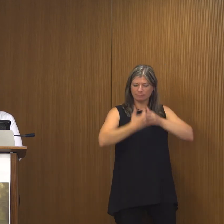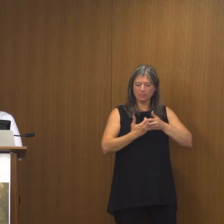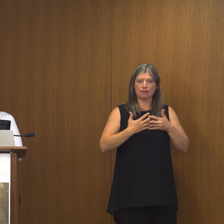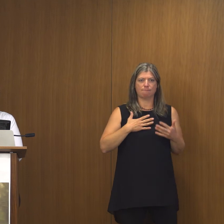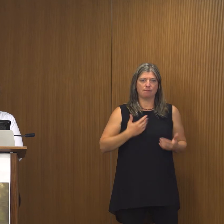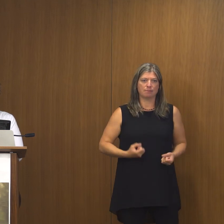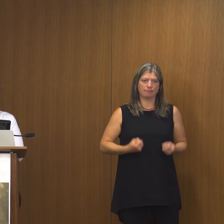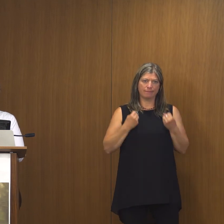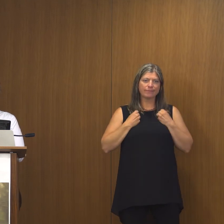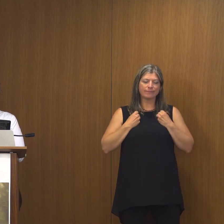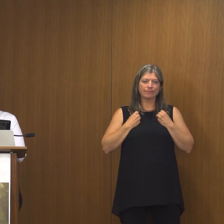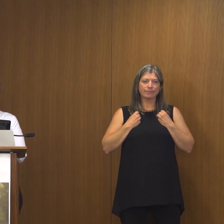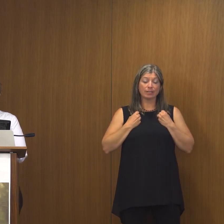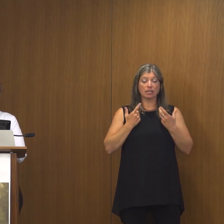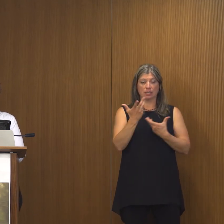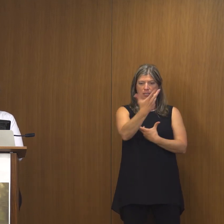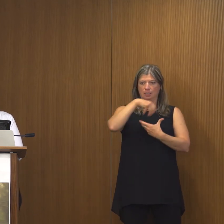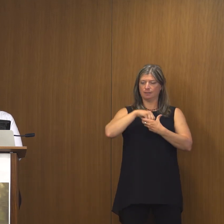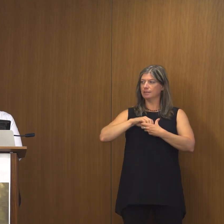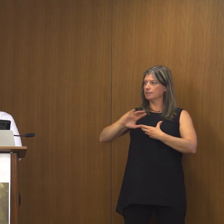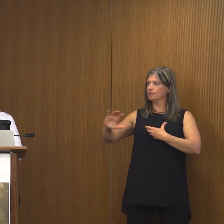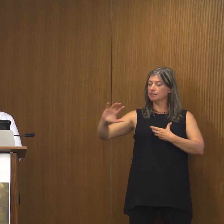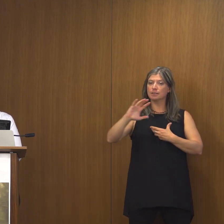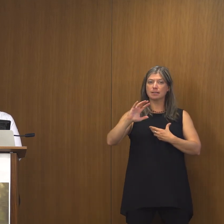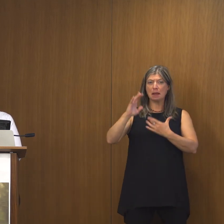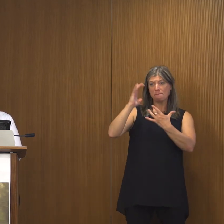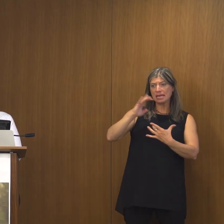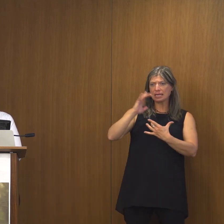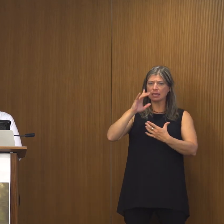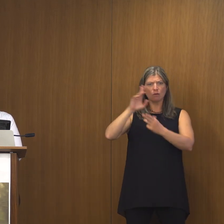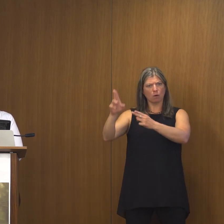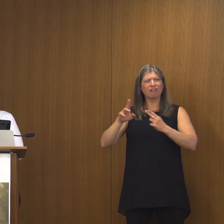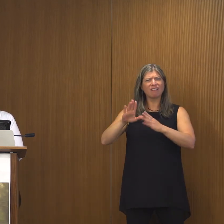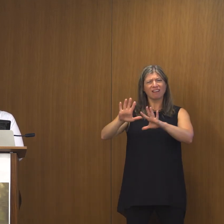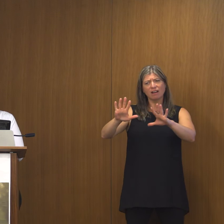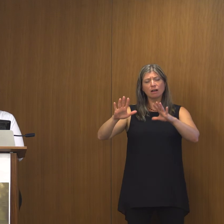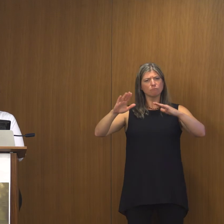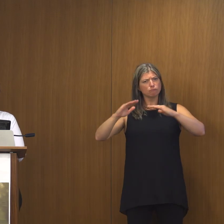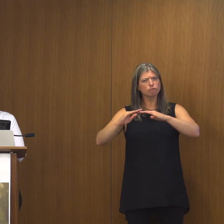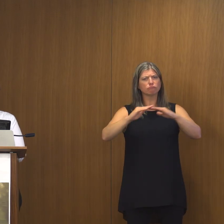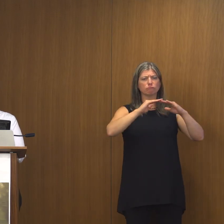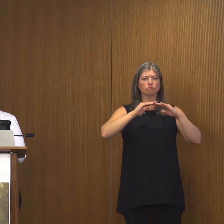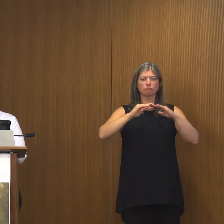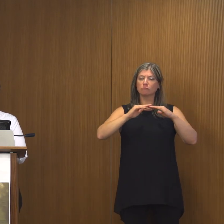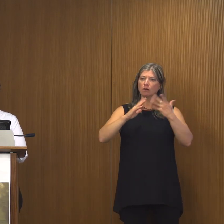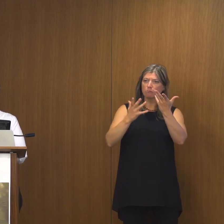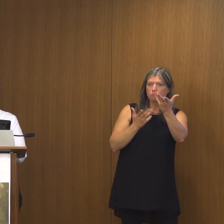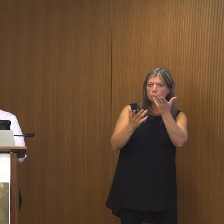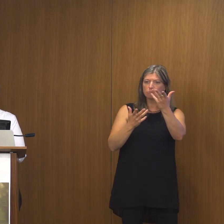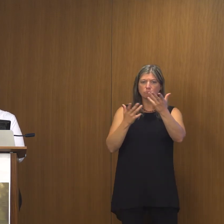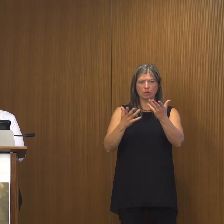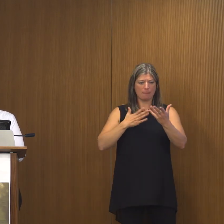survival. I surrounded myself with people who neither pitied me nor idolized me. I was drawn to people who thought that my life